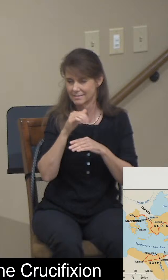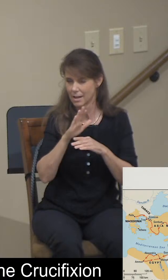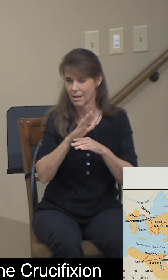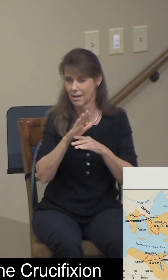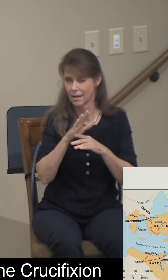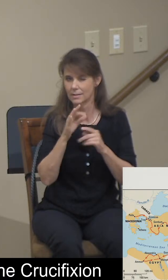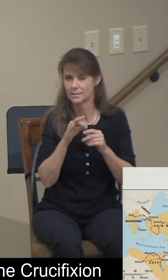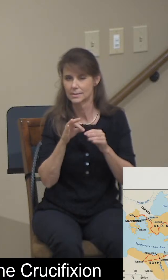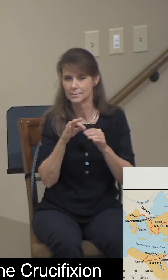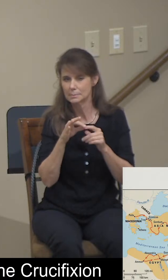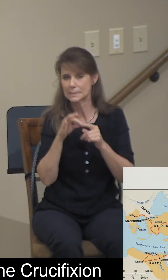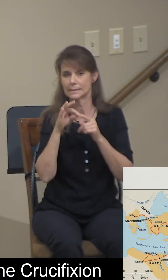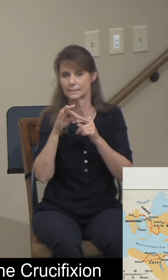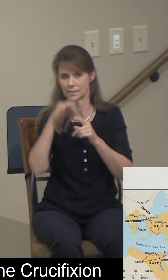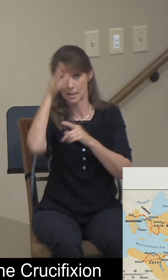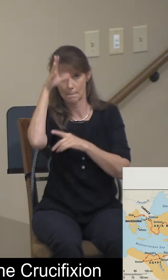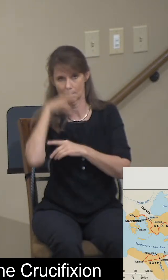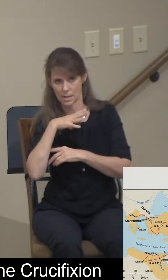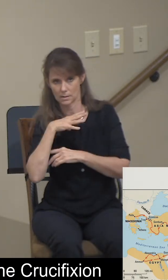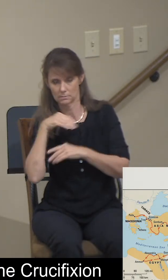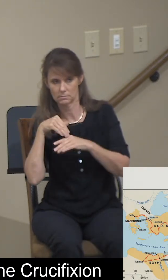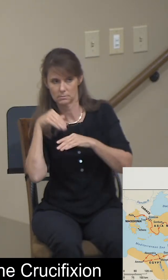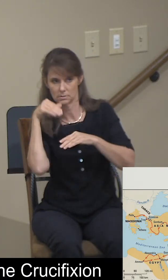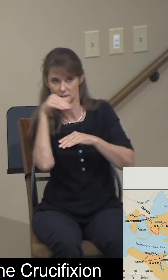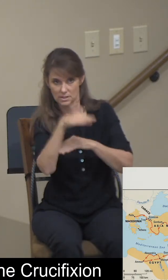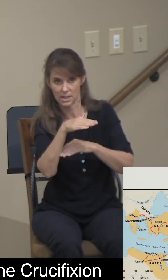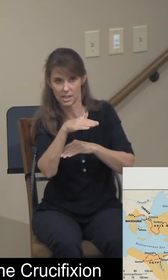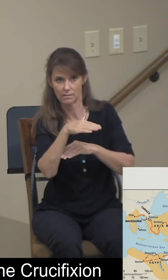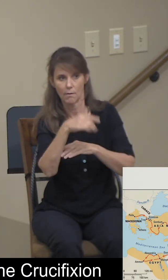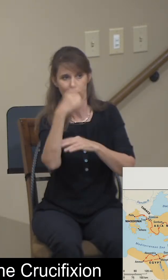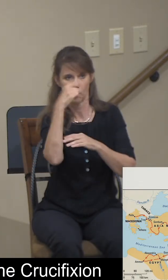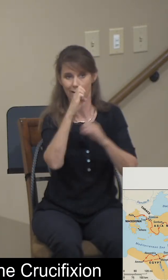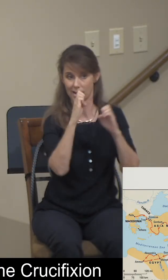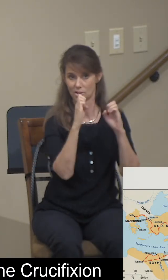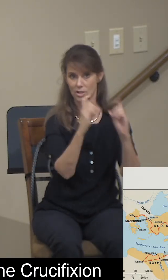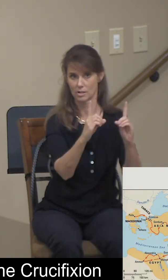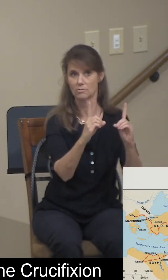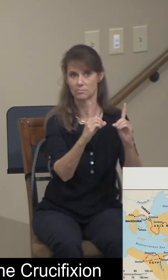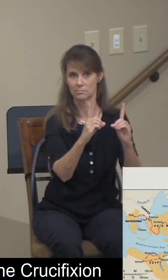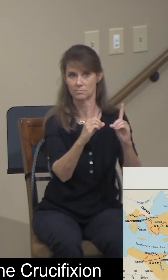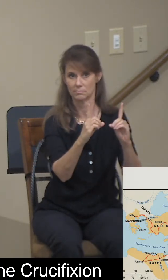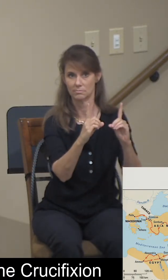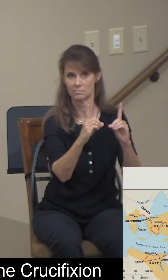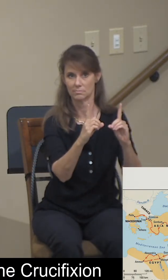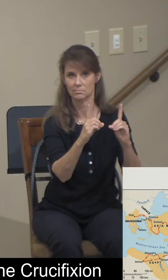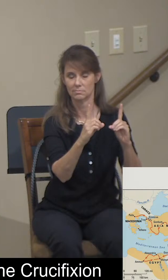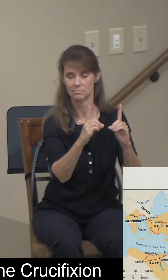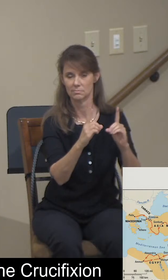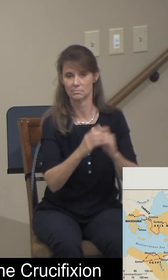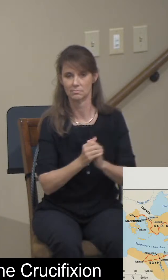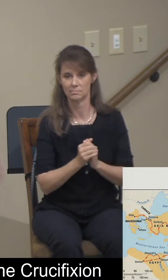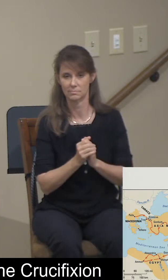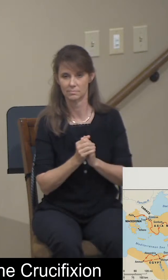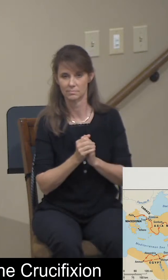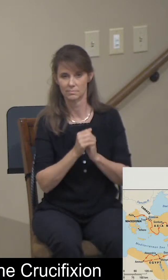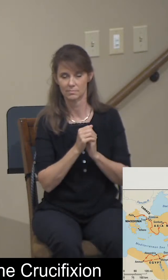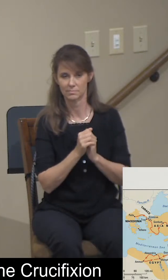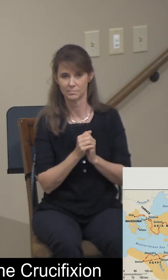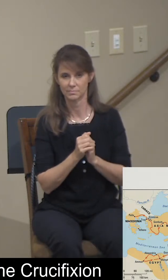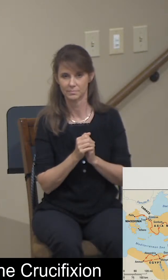of the Greeks, as is kind of the case always in this region and in this